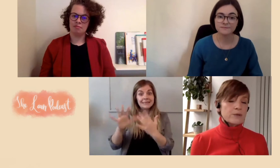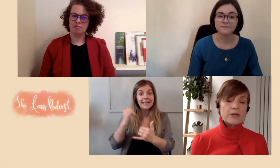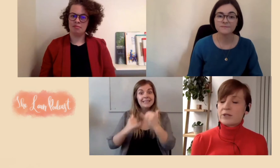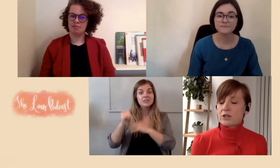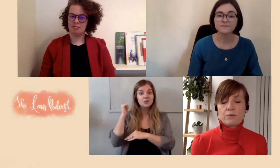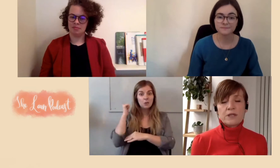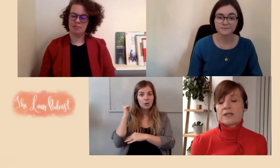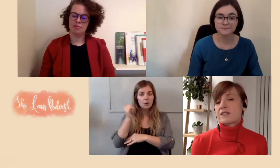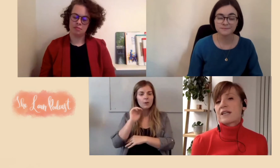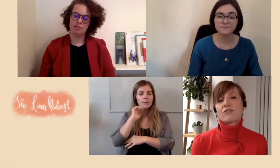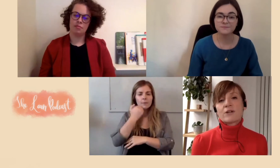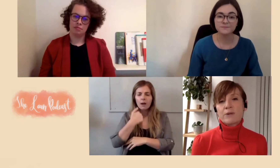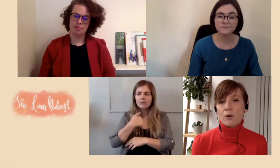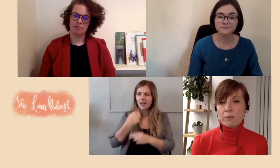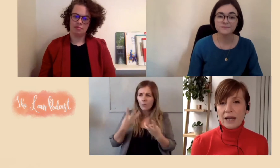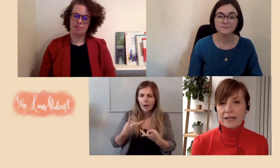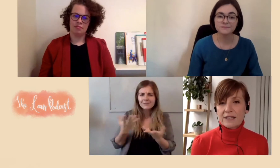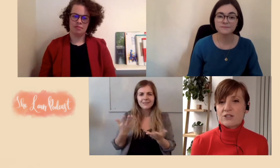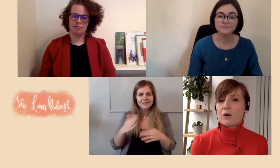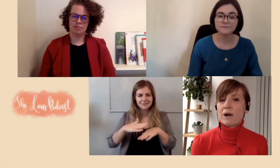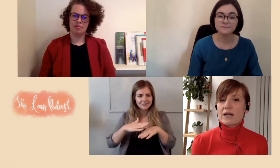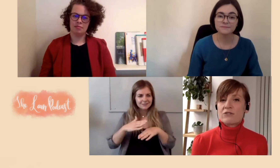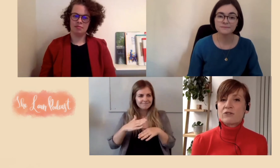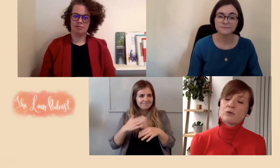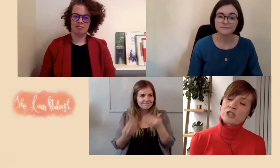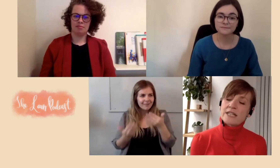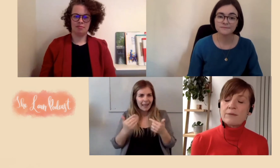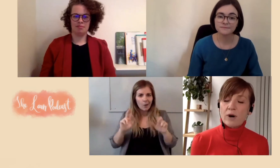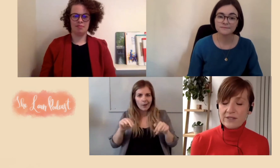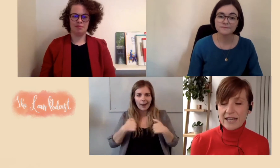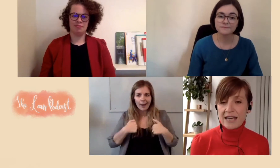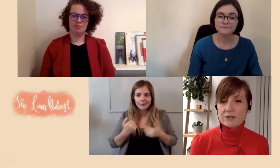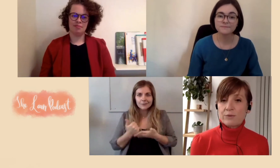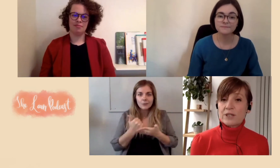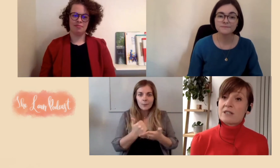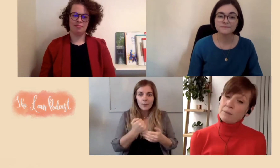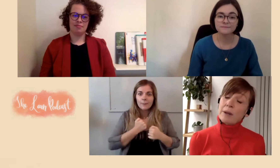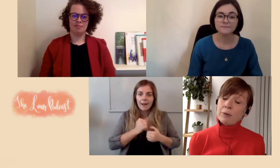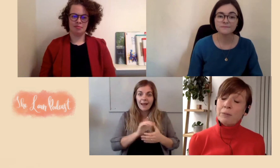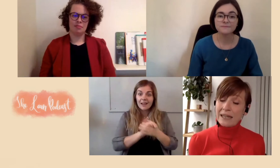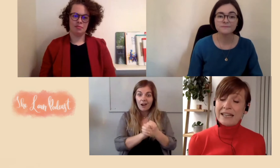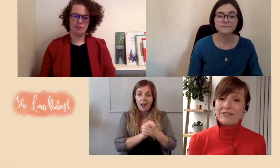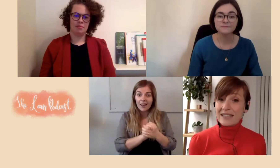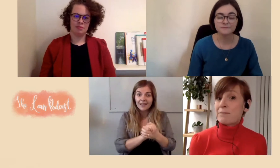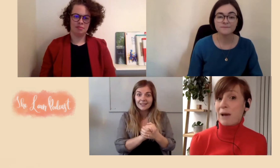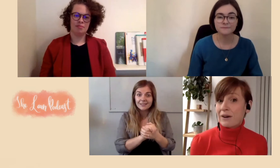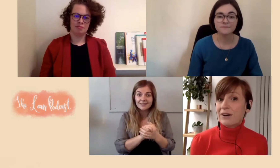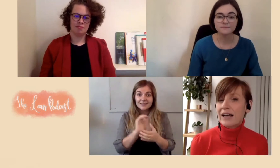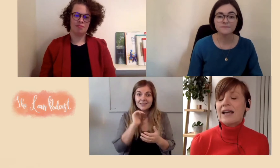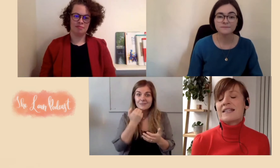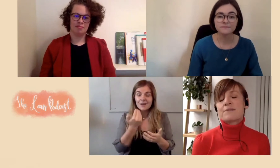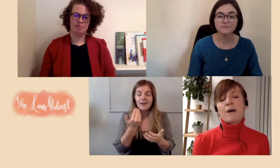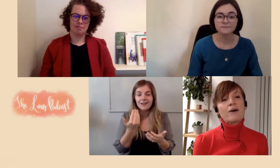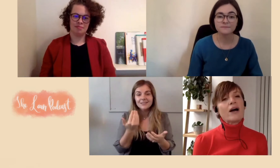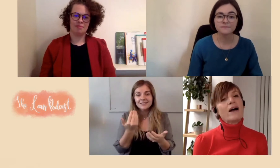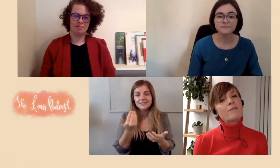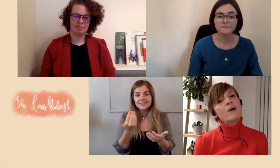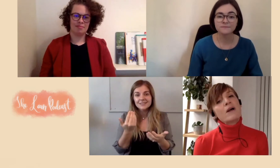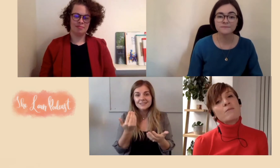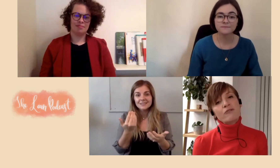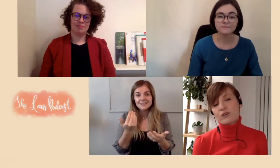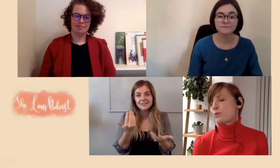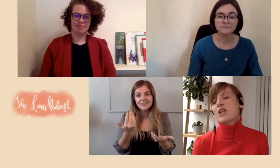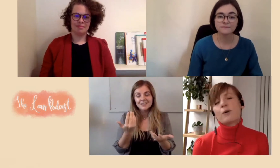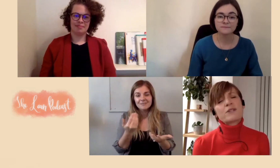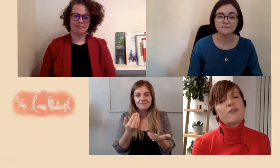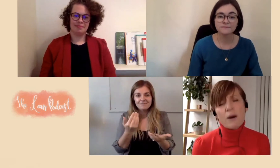10 years ago, because I wanted to support my colleagues. As we know, interpreting is incredibly complex. It's not a matter of, oh,